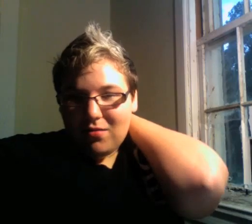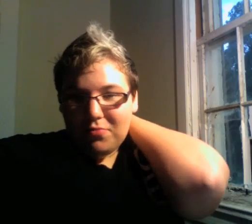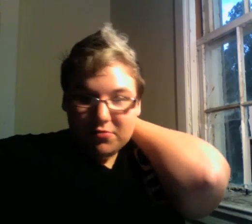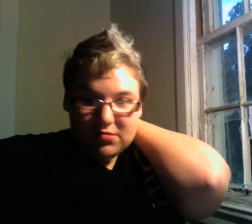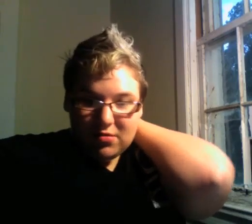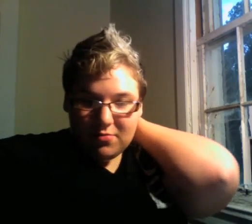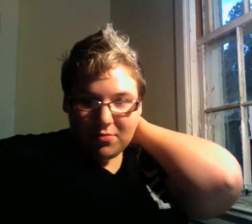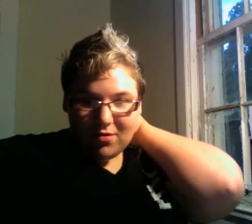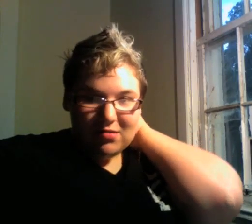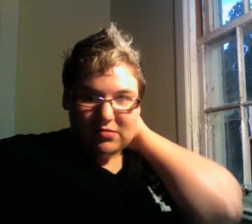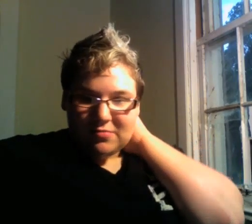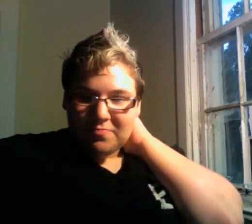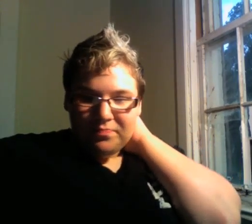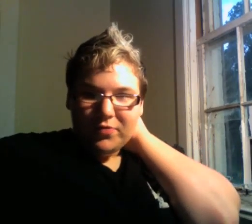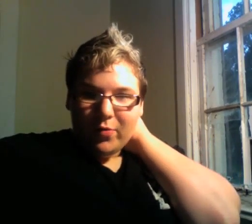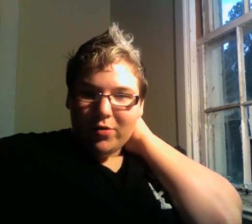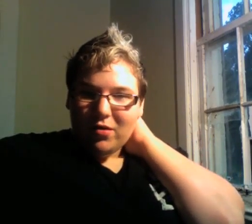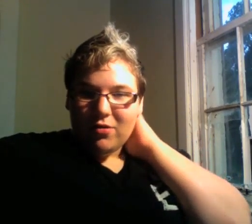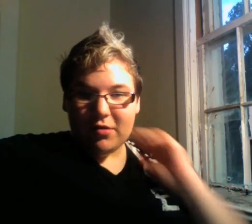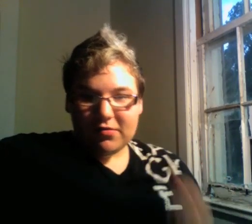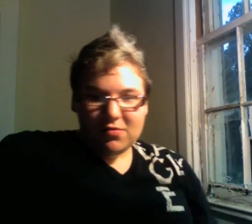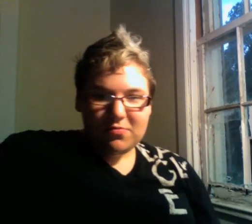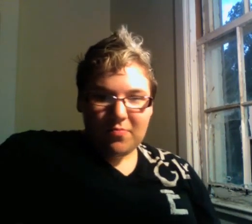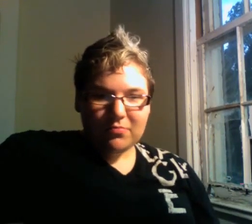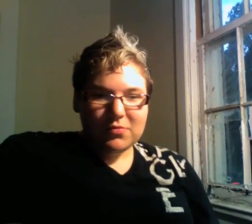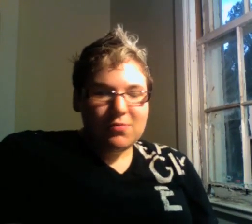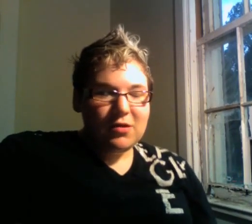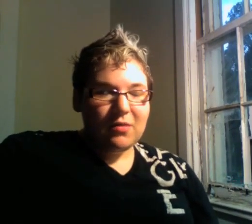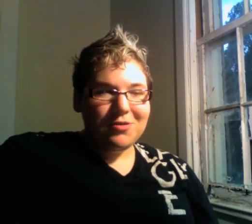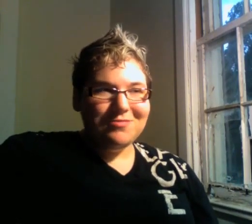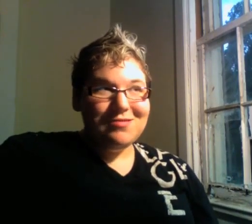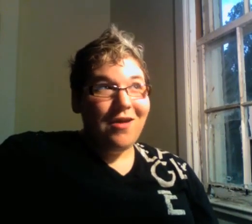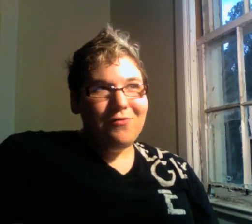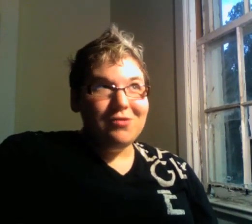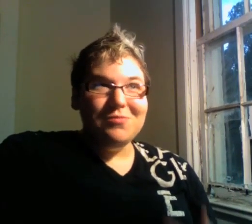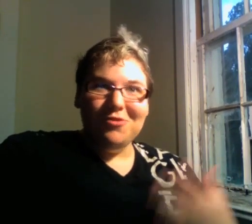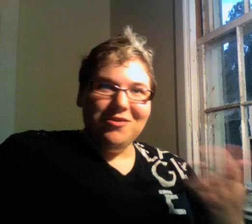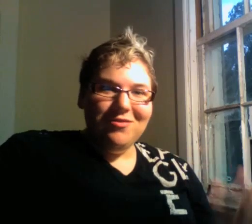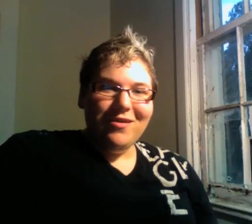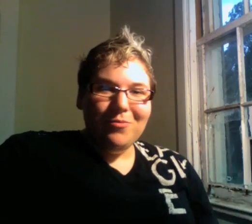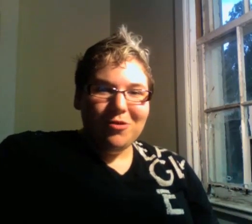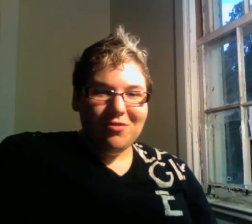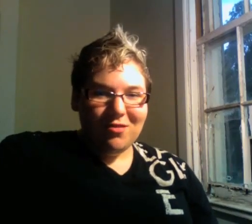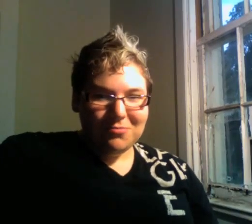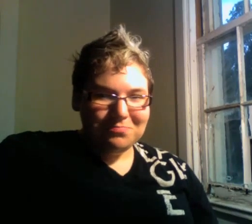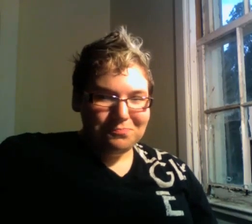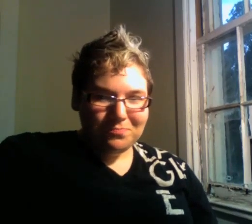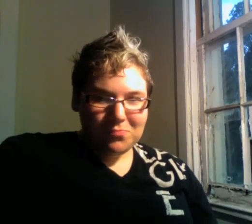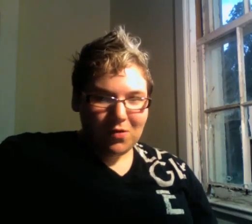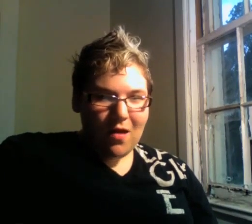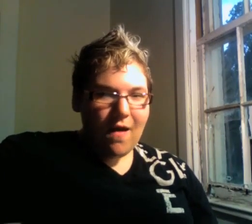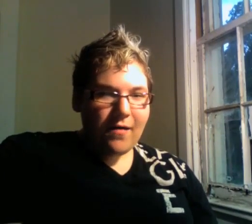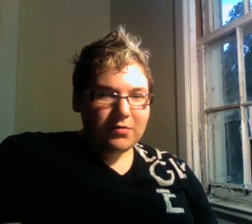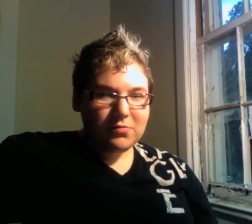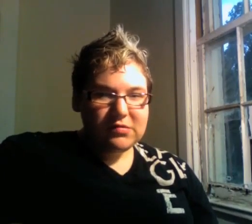post them because I'm on the internets I mean I'm on of course I'm on the internet I'm on um Mississippi